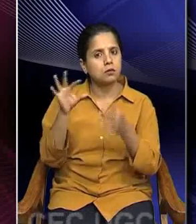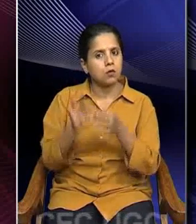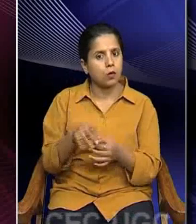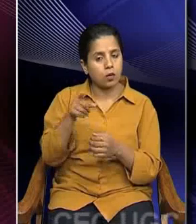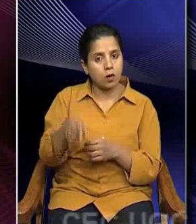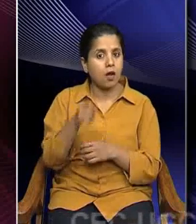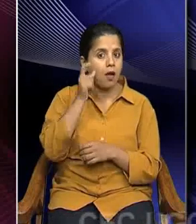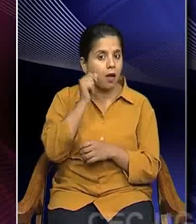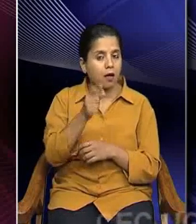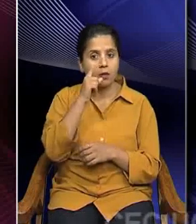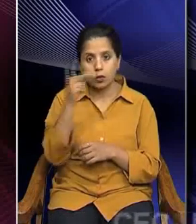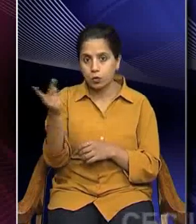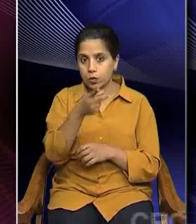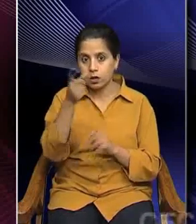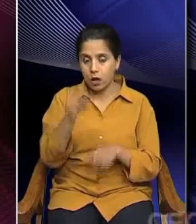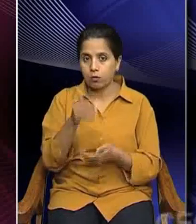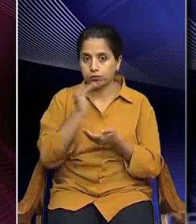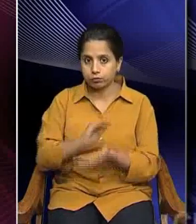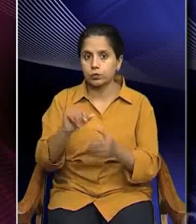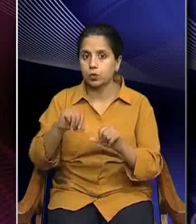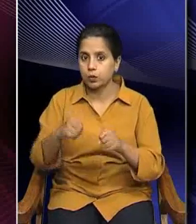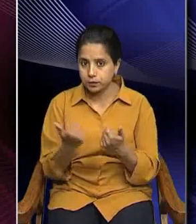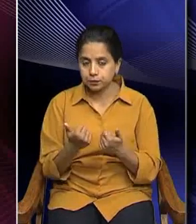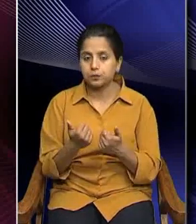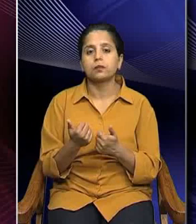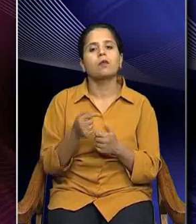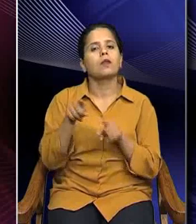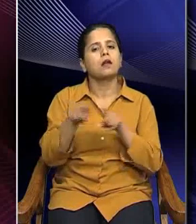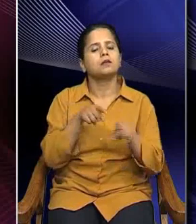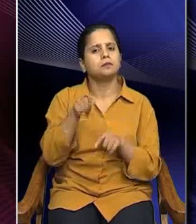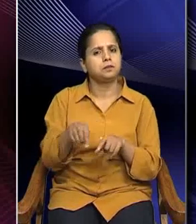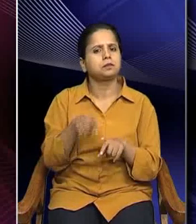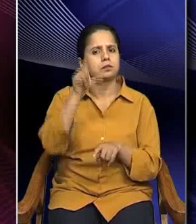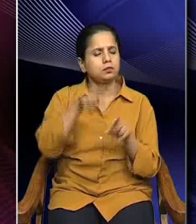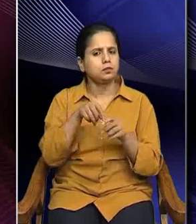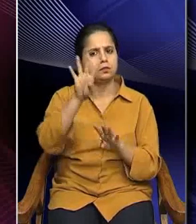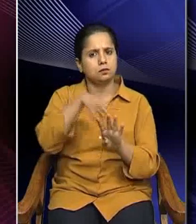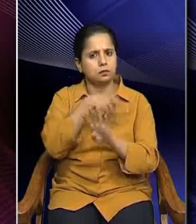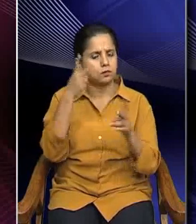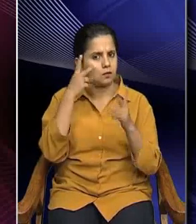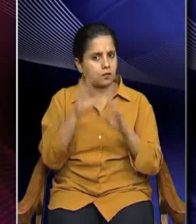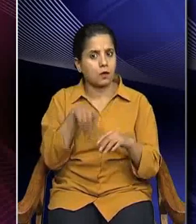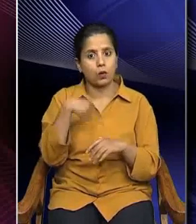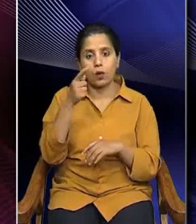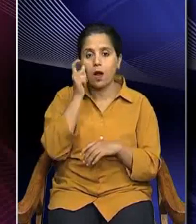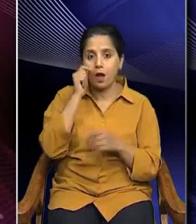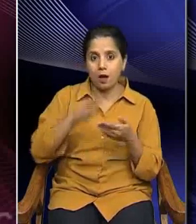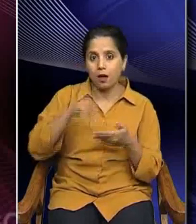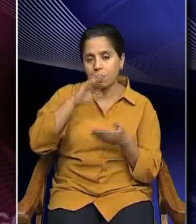ability of couples to produce children. So generally in demography it is understood as couples who have